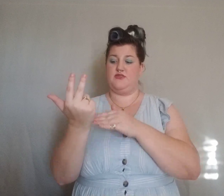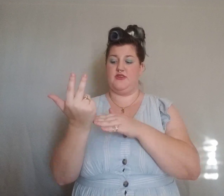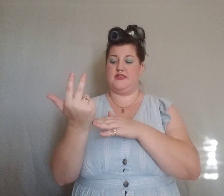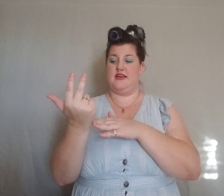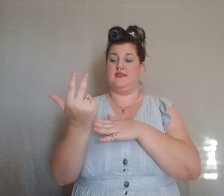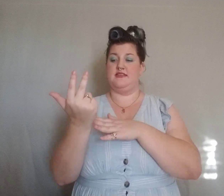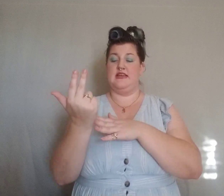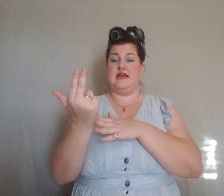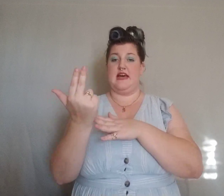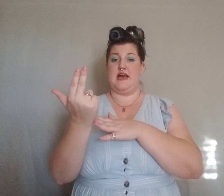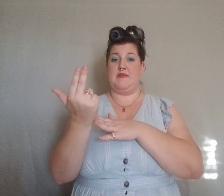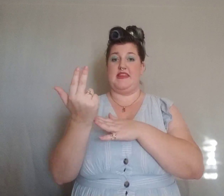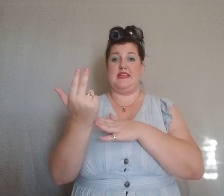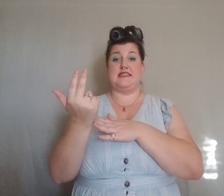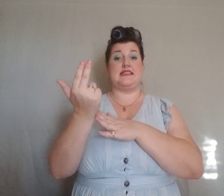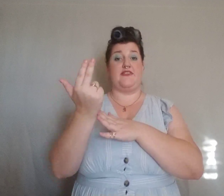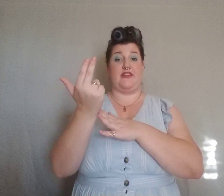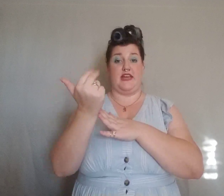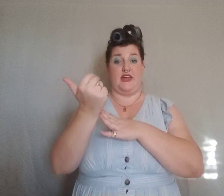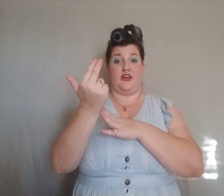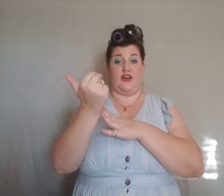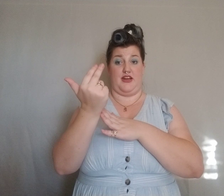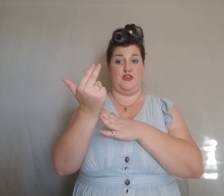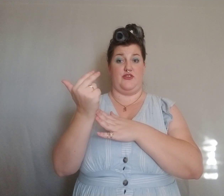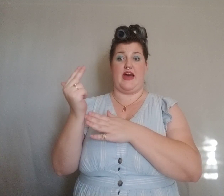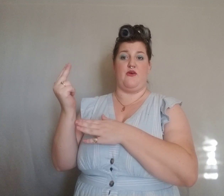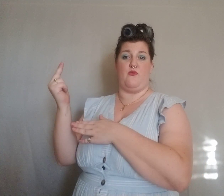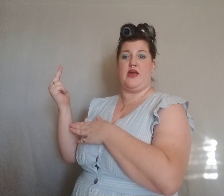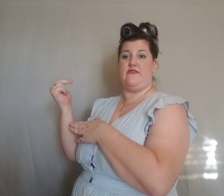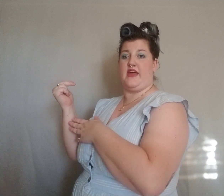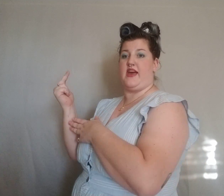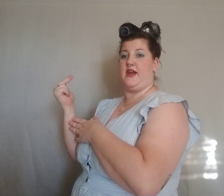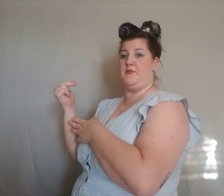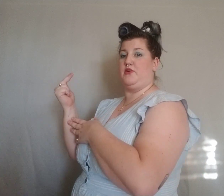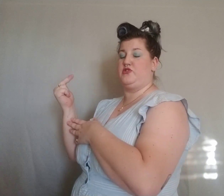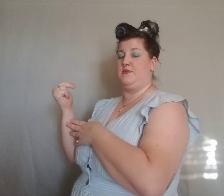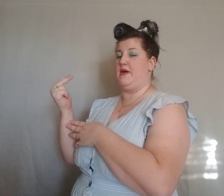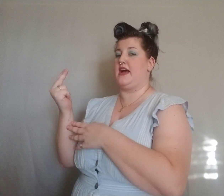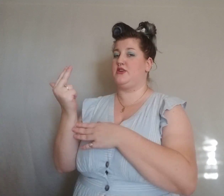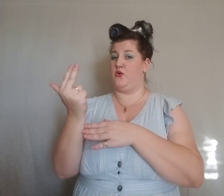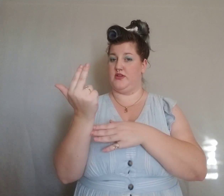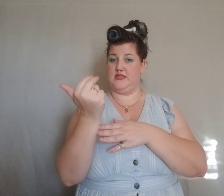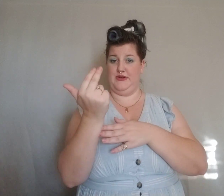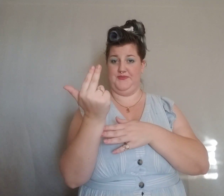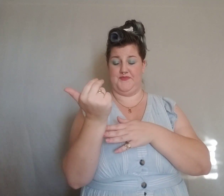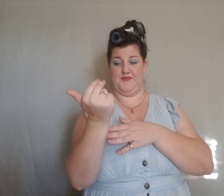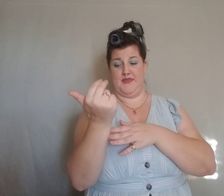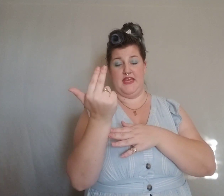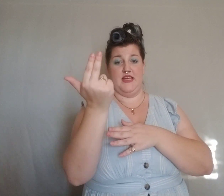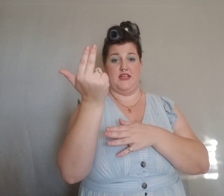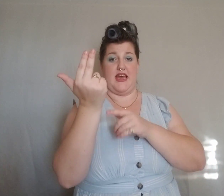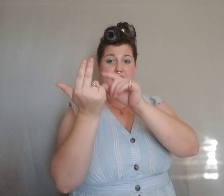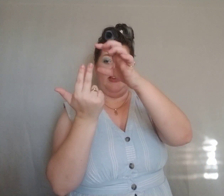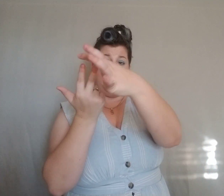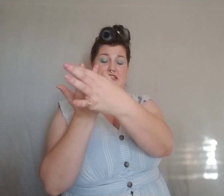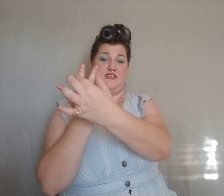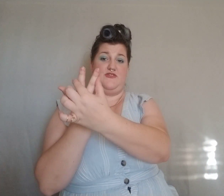towards us. And these, instead of flicking, you're going to do that waving kind of motion back towards you. And then these 2 fingers